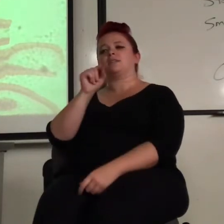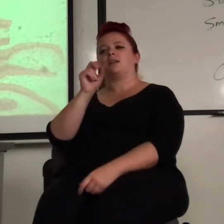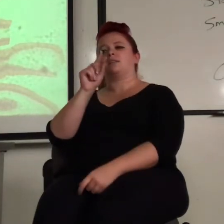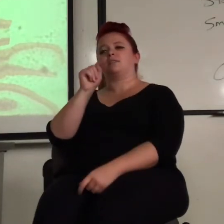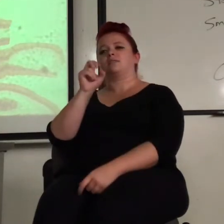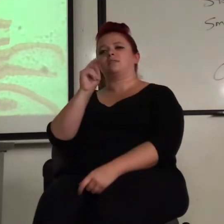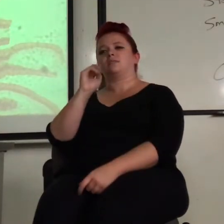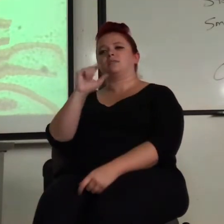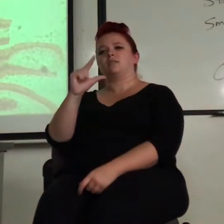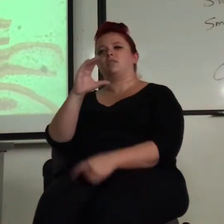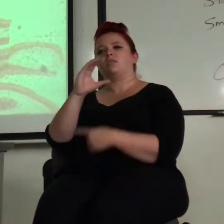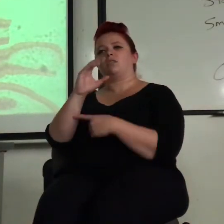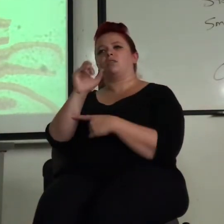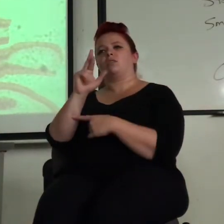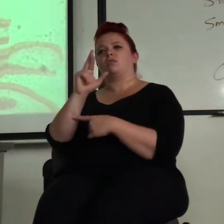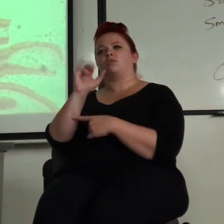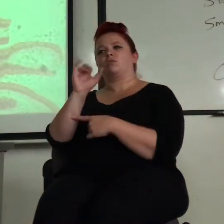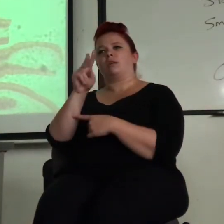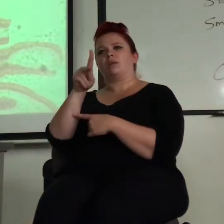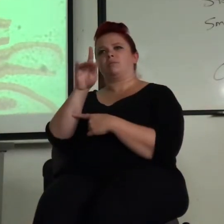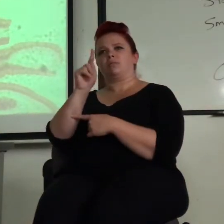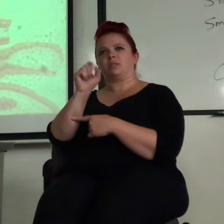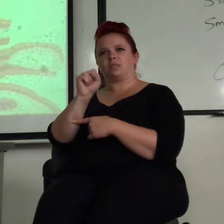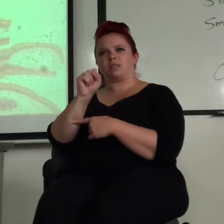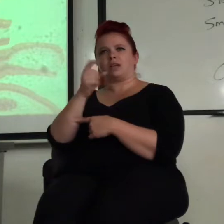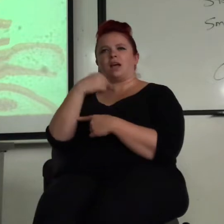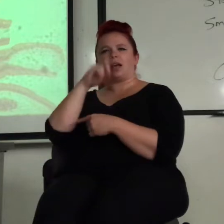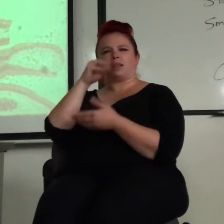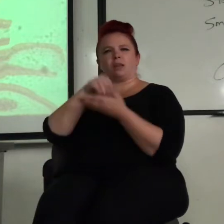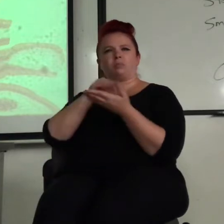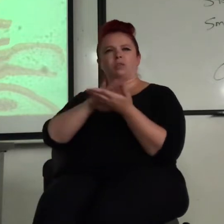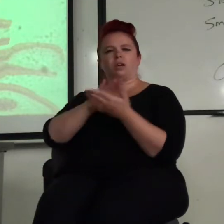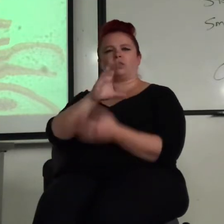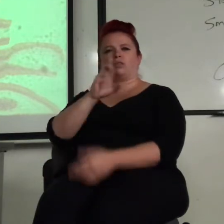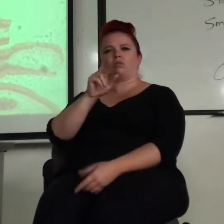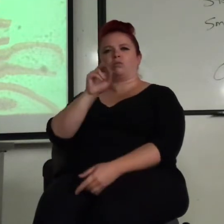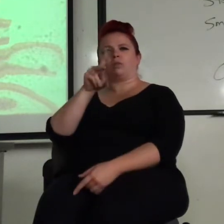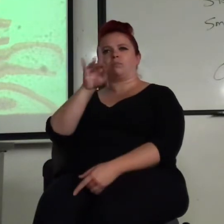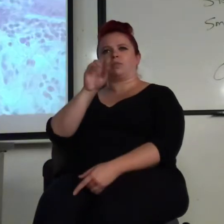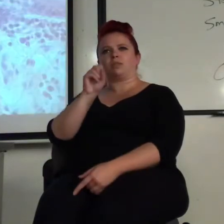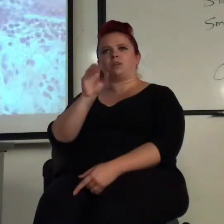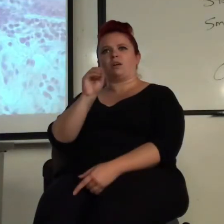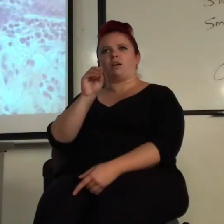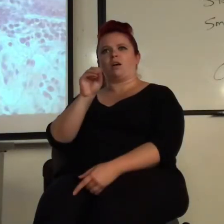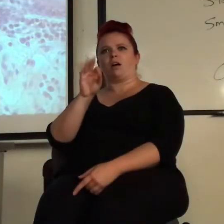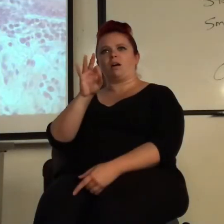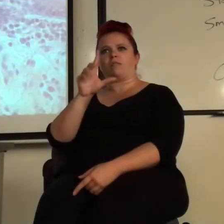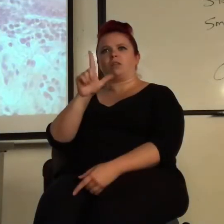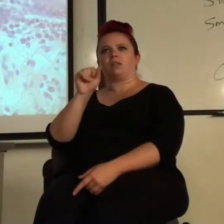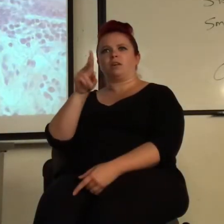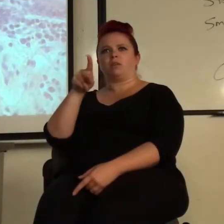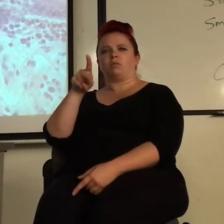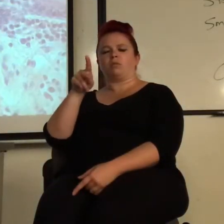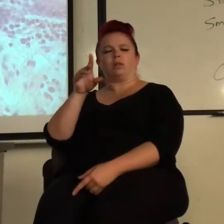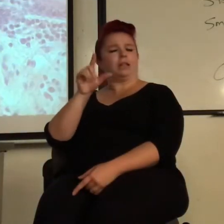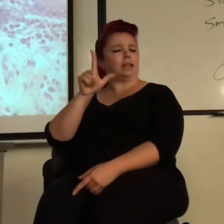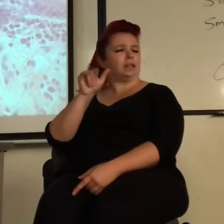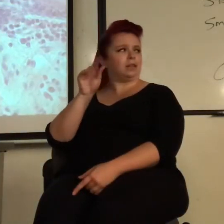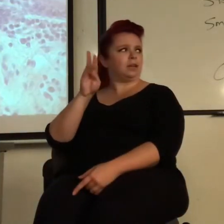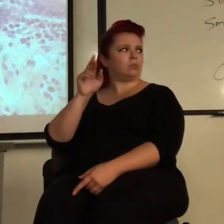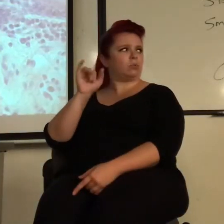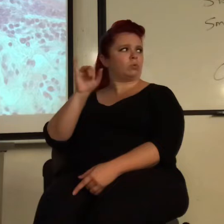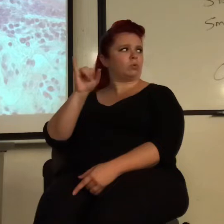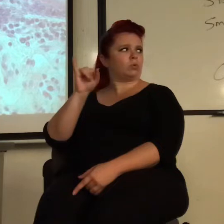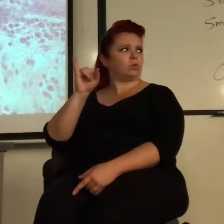I think I have on your study guide crypts of Lieberkuhn with the Paneth cells. If you take a closer look at the crypt, if you see a bunch of